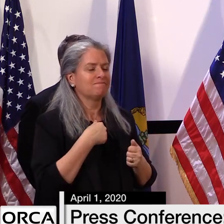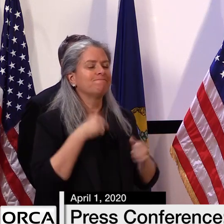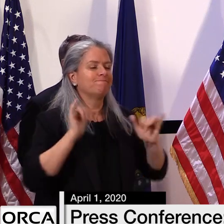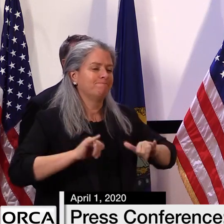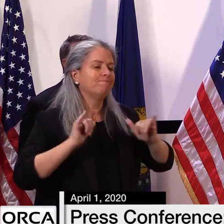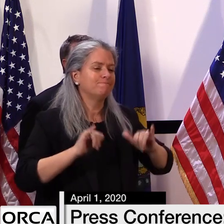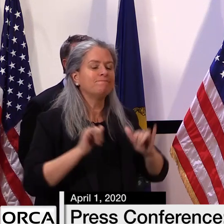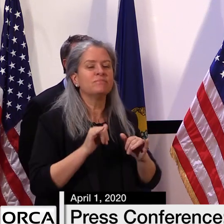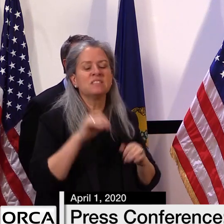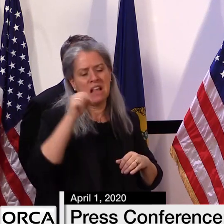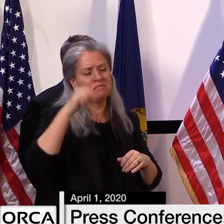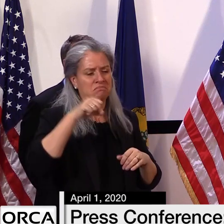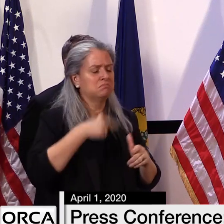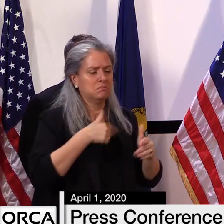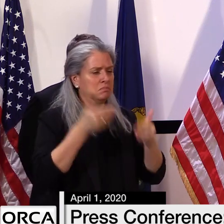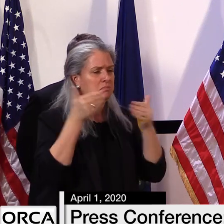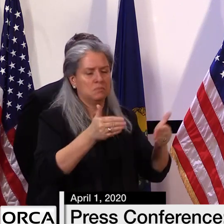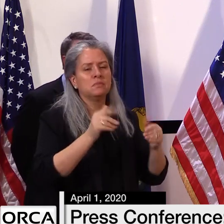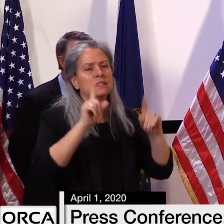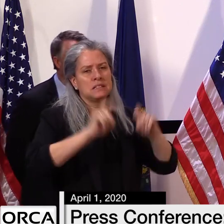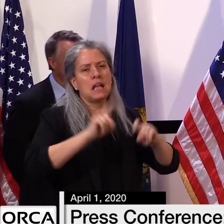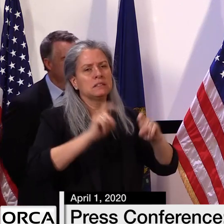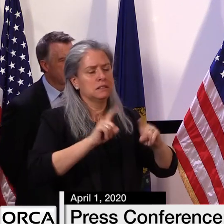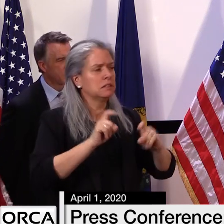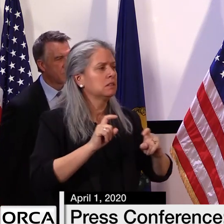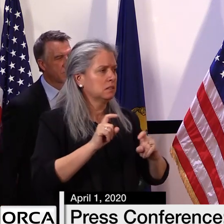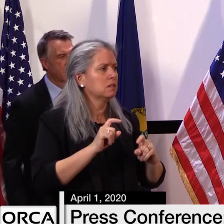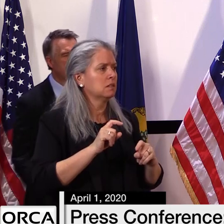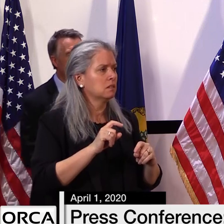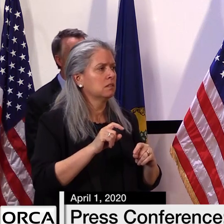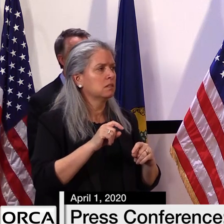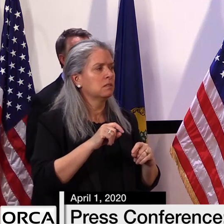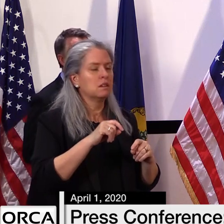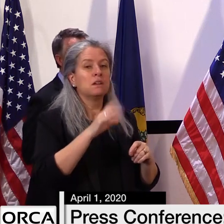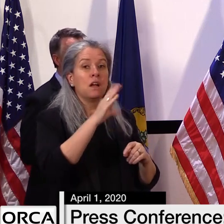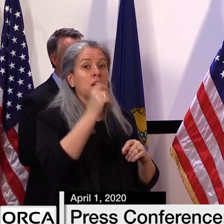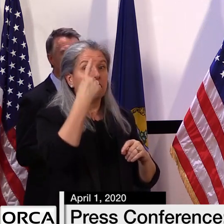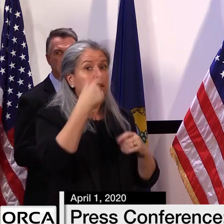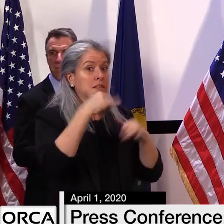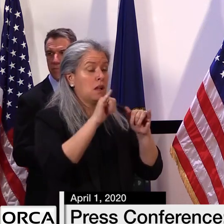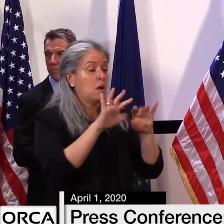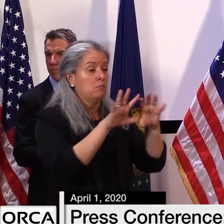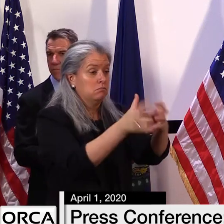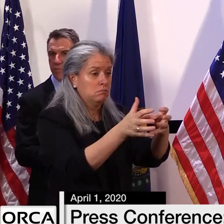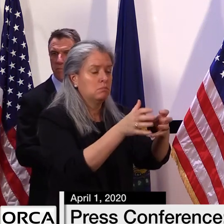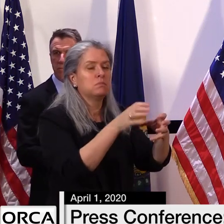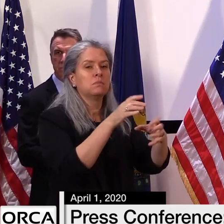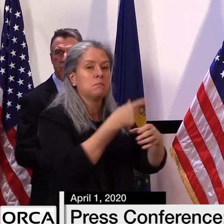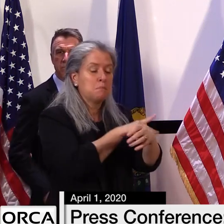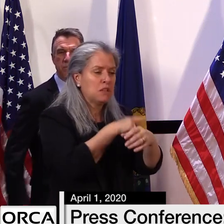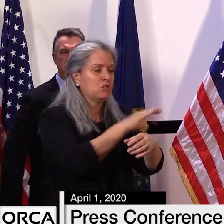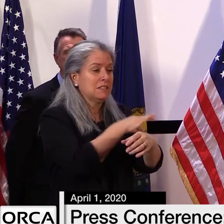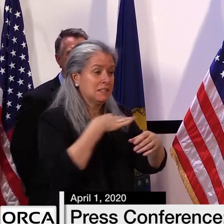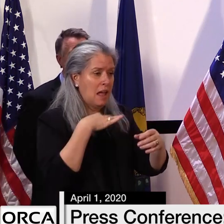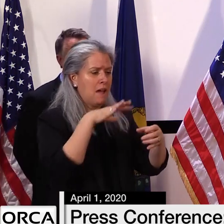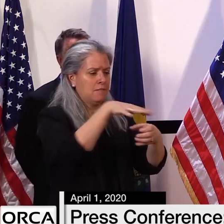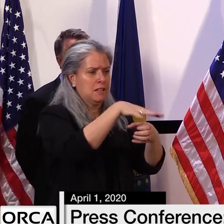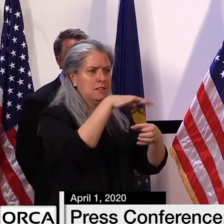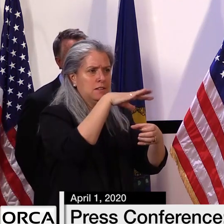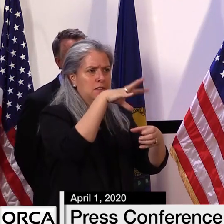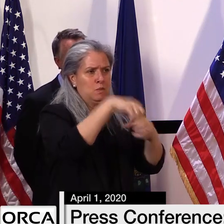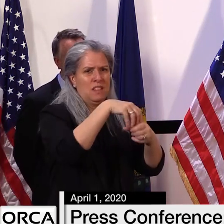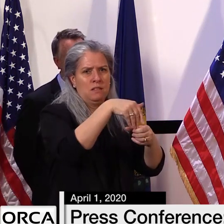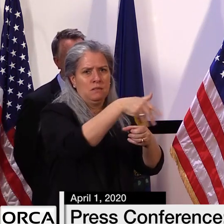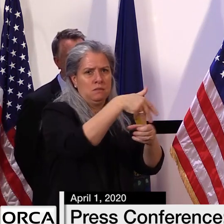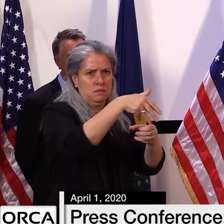more important, again, for appropriate cohorting of patients, cohorting of staff, to make sure that infection didn't spread from